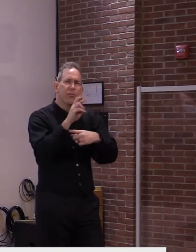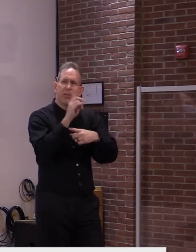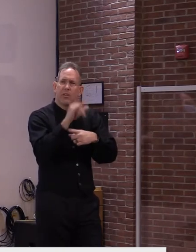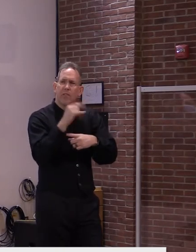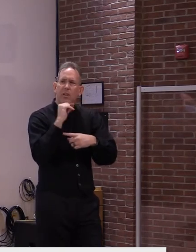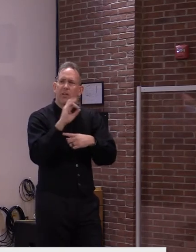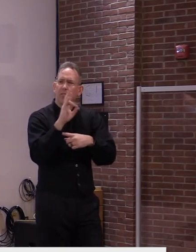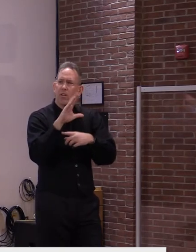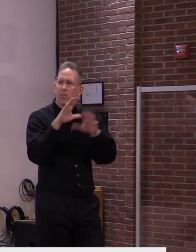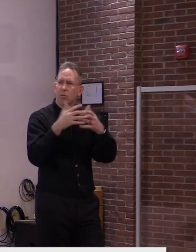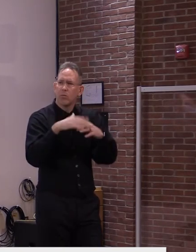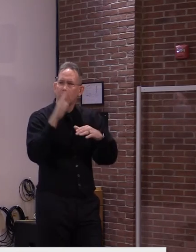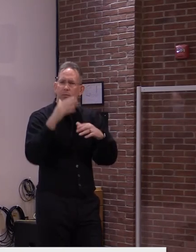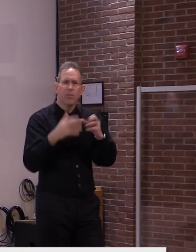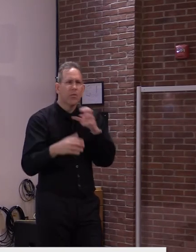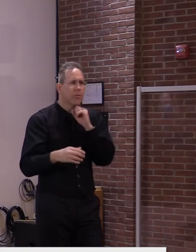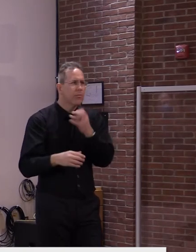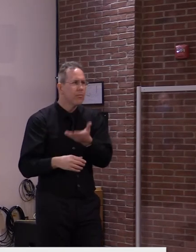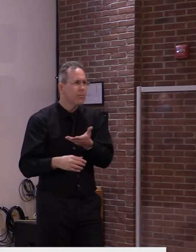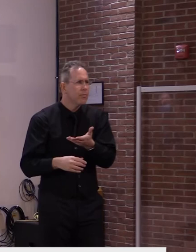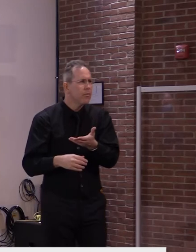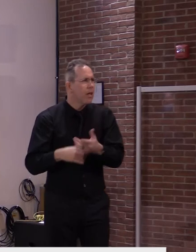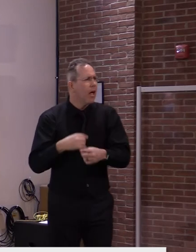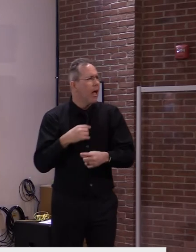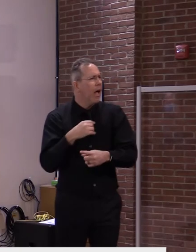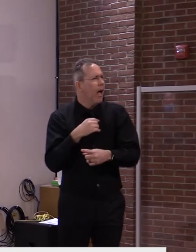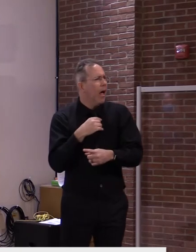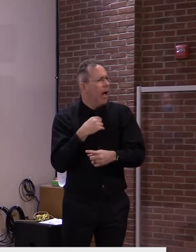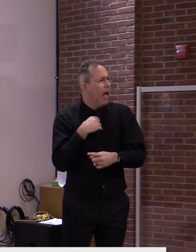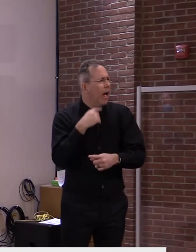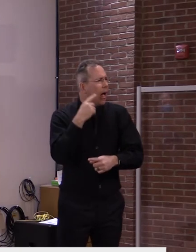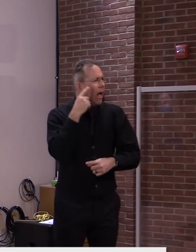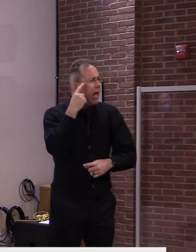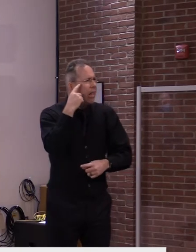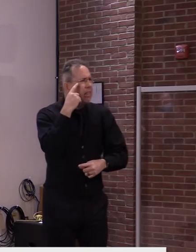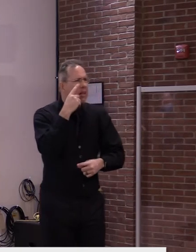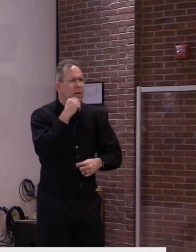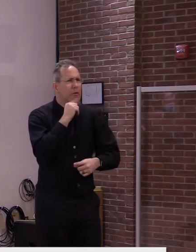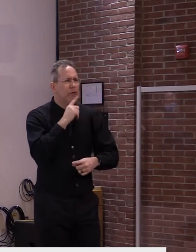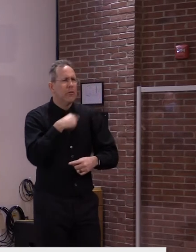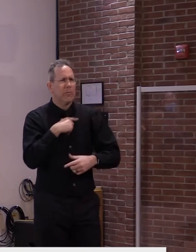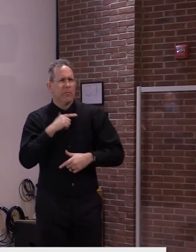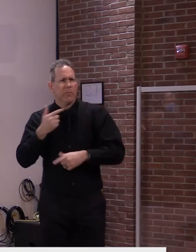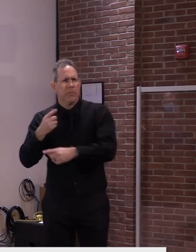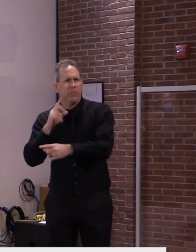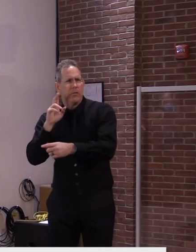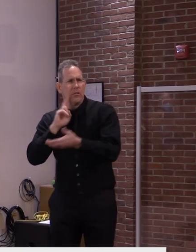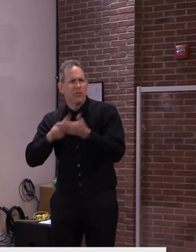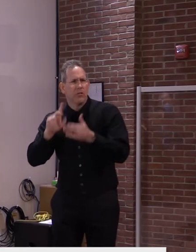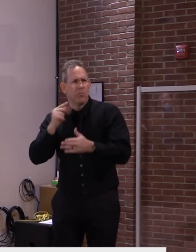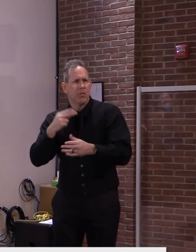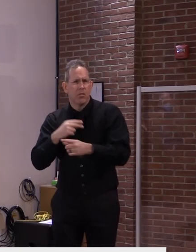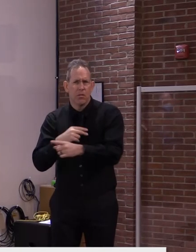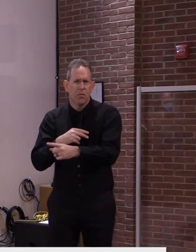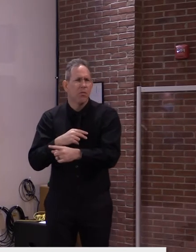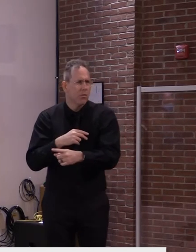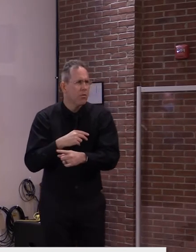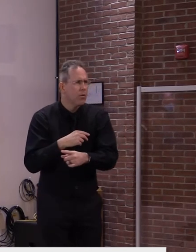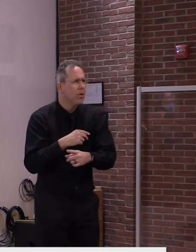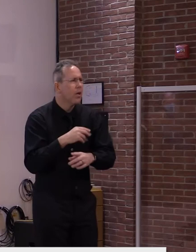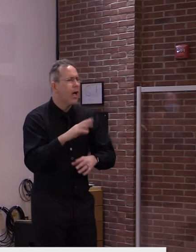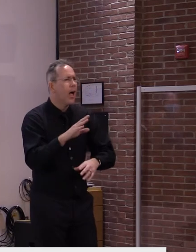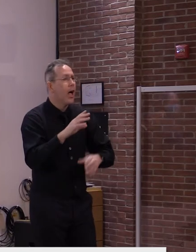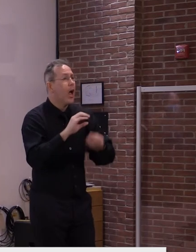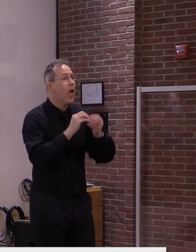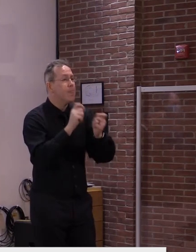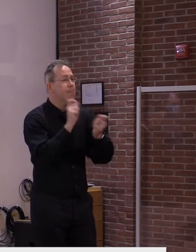I've got some of the data. I don't have the data for the appointments for next week, but I do have some of the data. Wednesday and